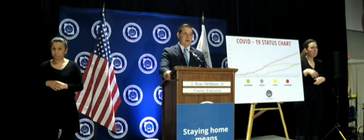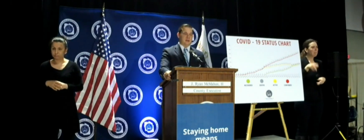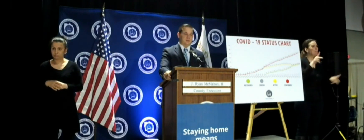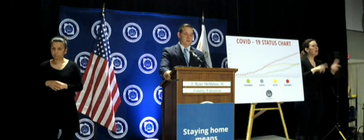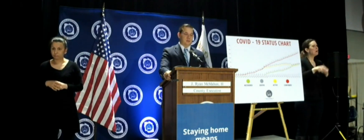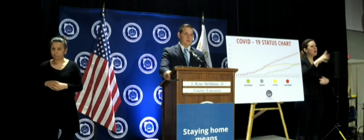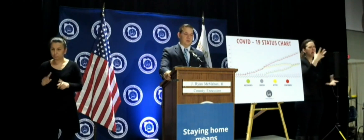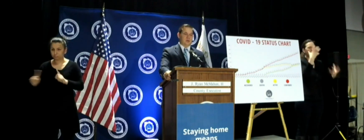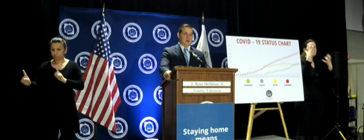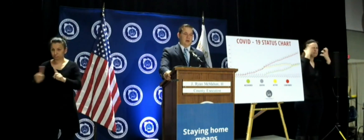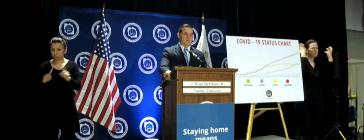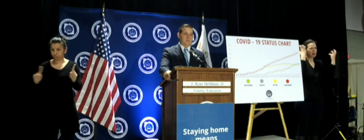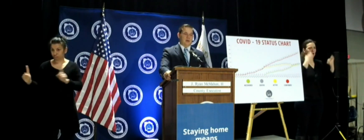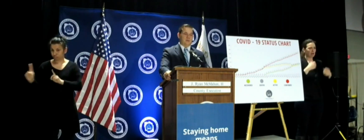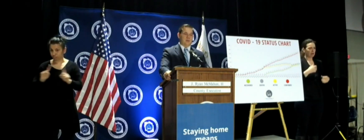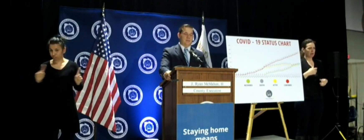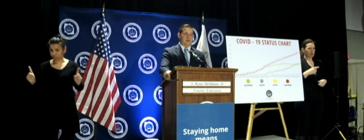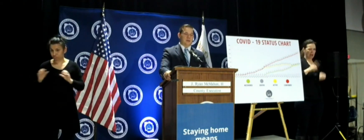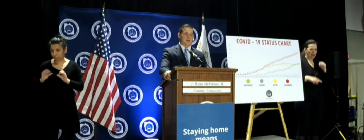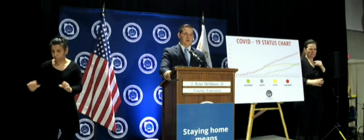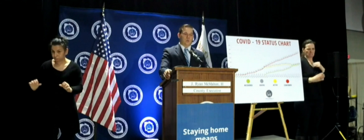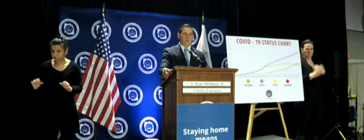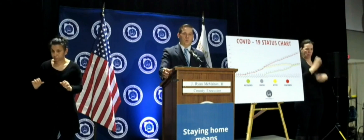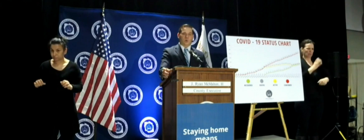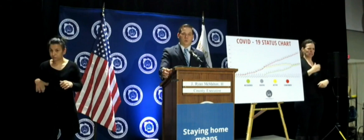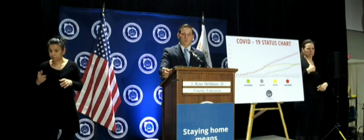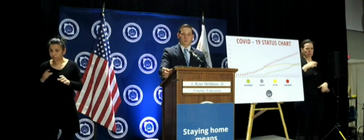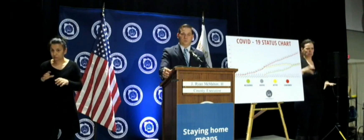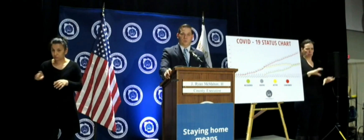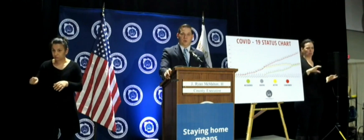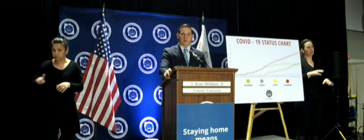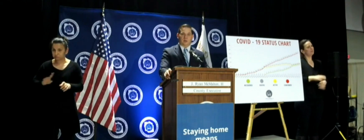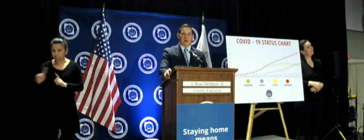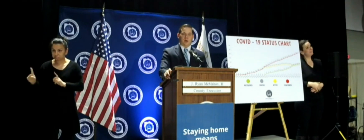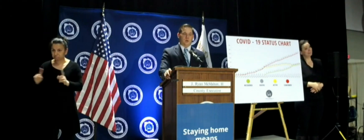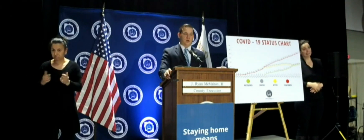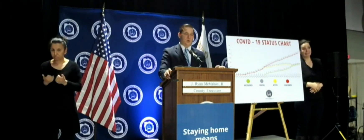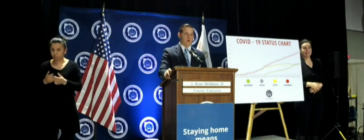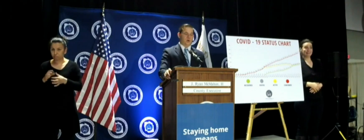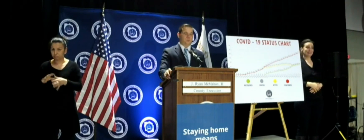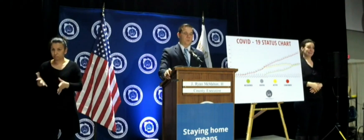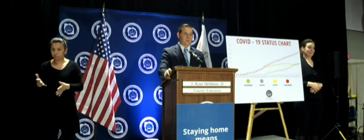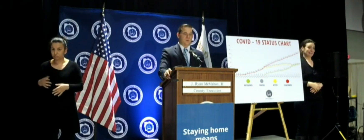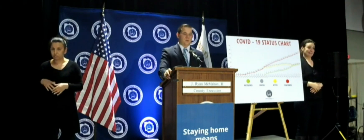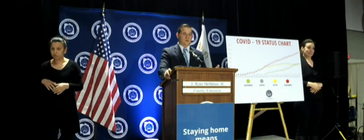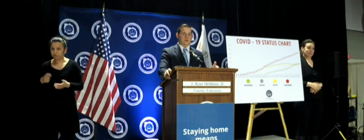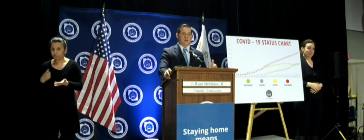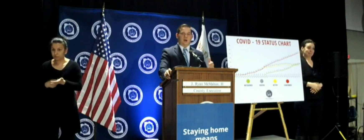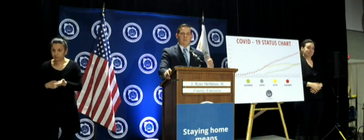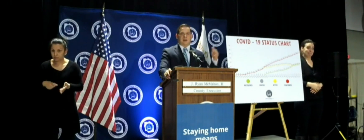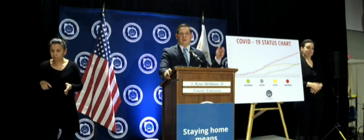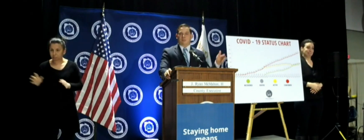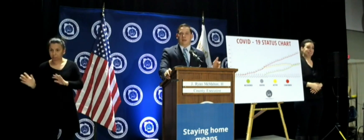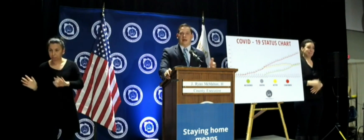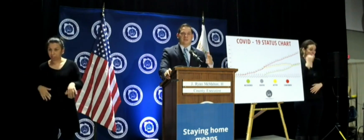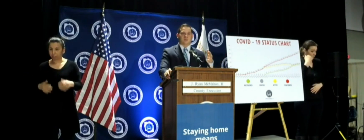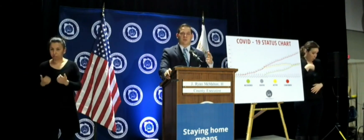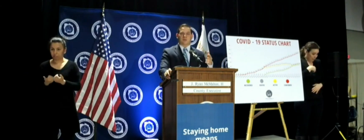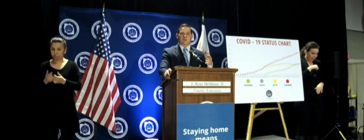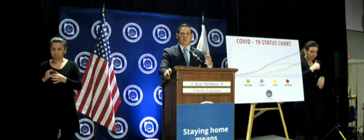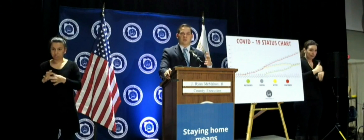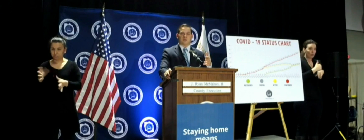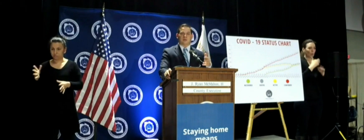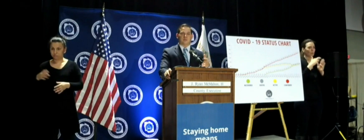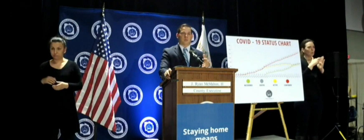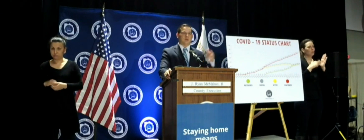very mad at you. By making a rule or a law or an order, you get automatic compliance